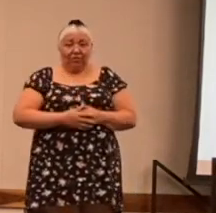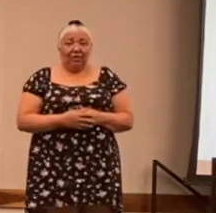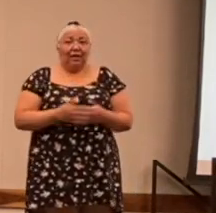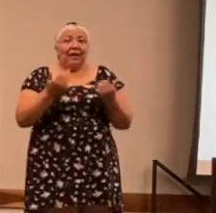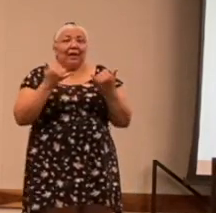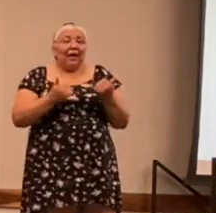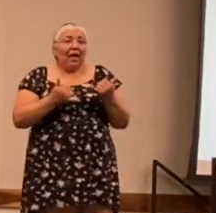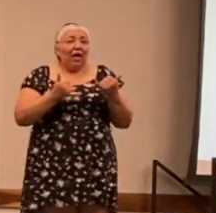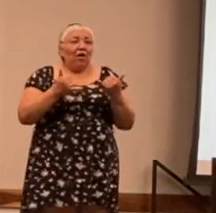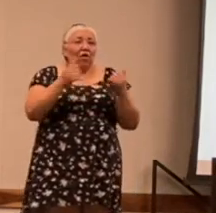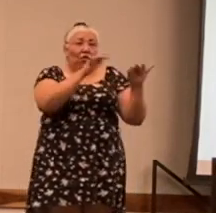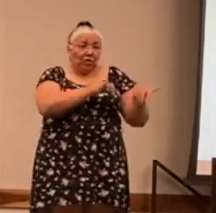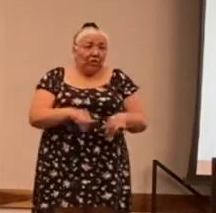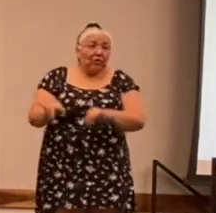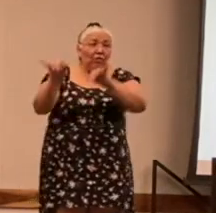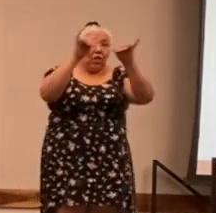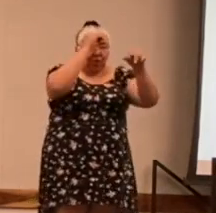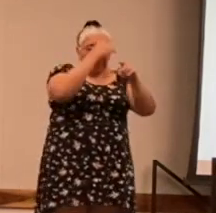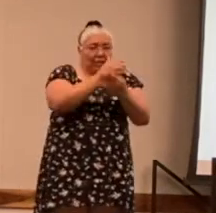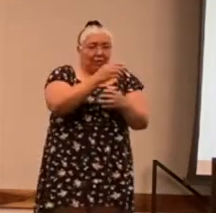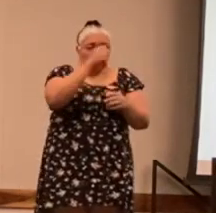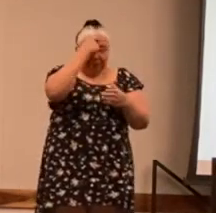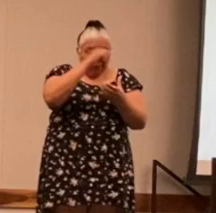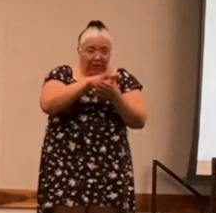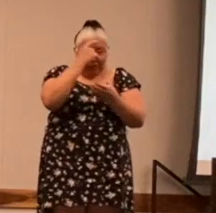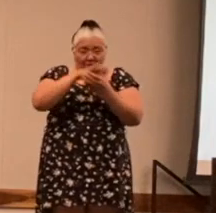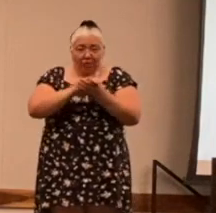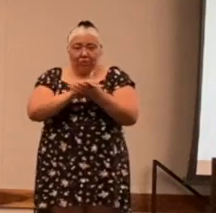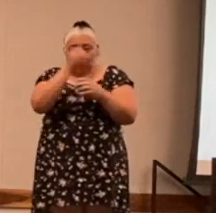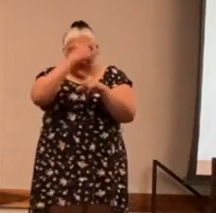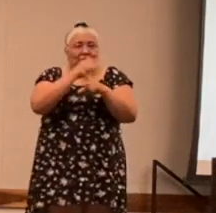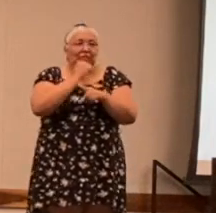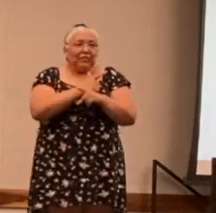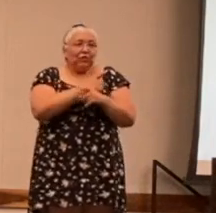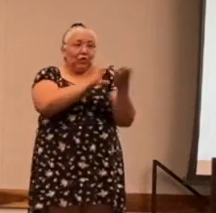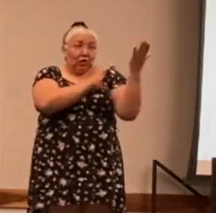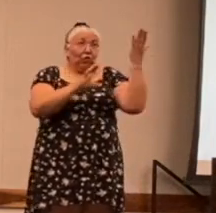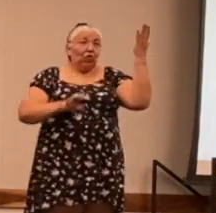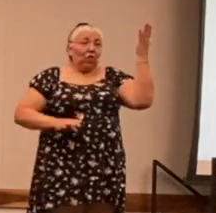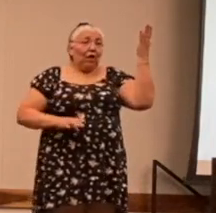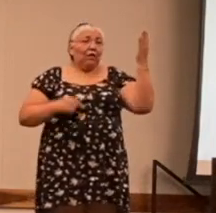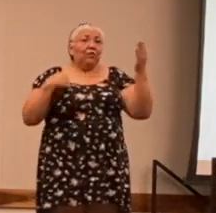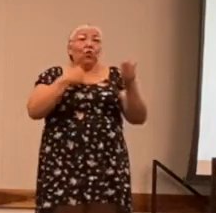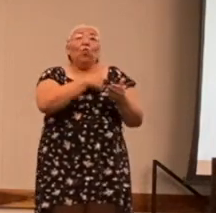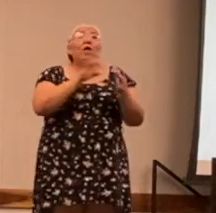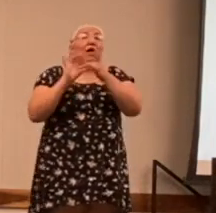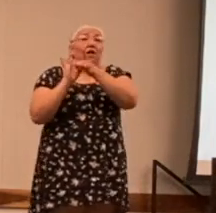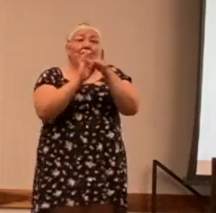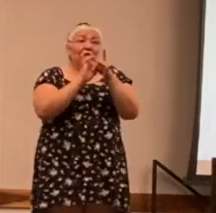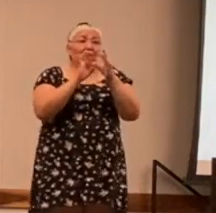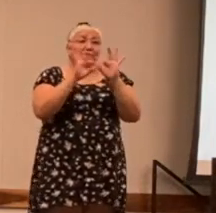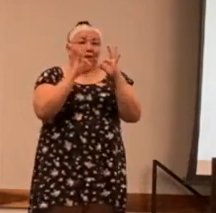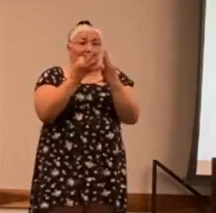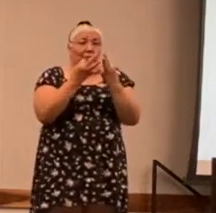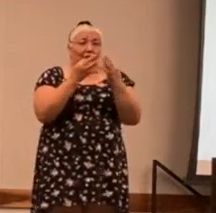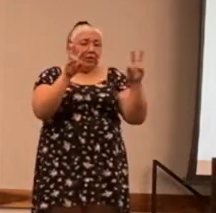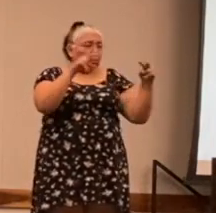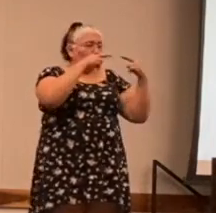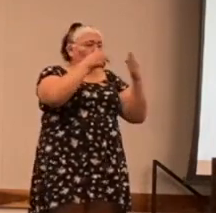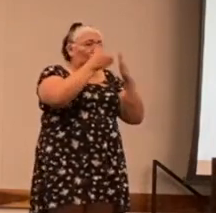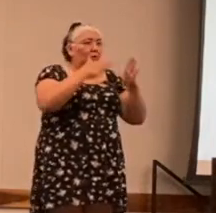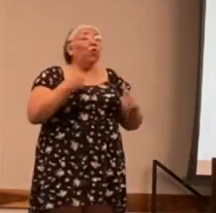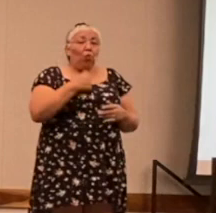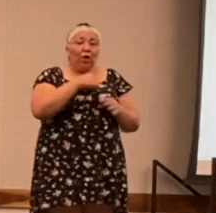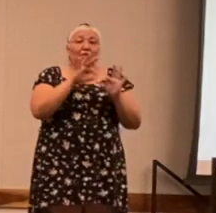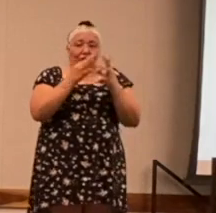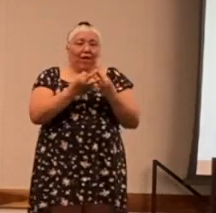fellow believers, Christians, brothers and sisters in Christ, right? We are a family, we are. Turn to your neighbor and say, we are